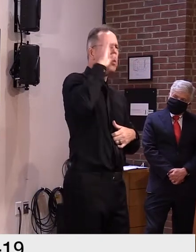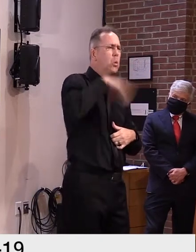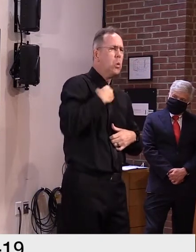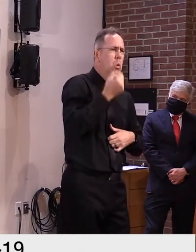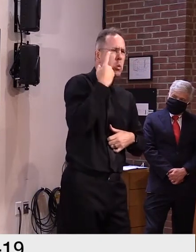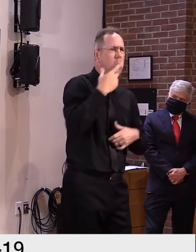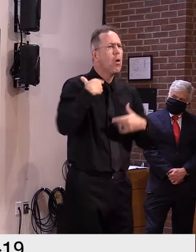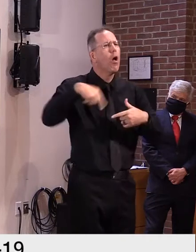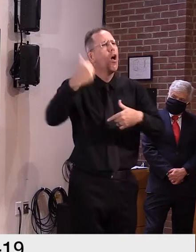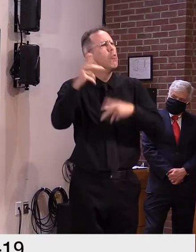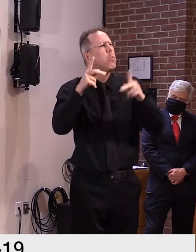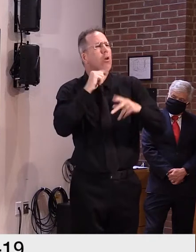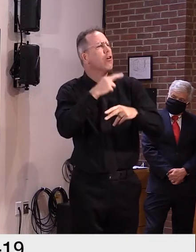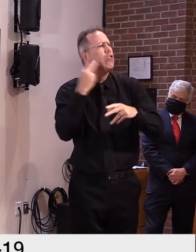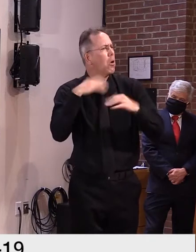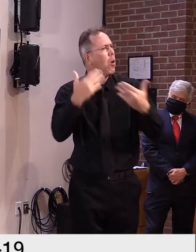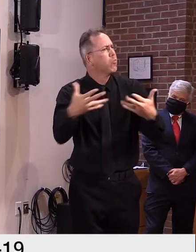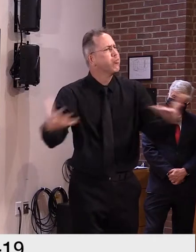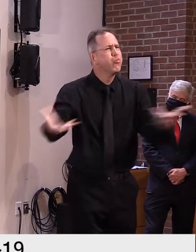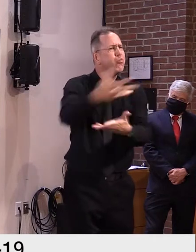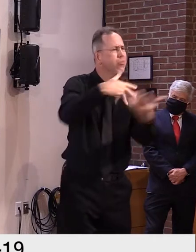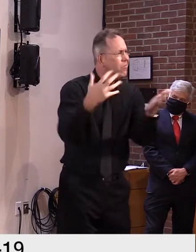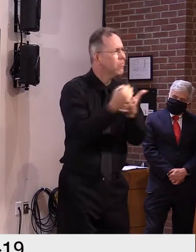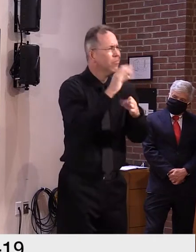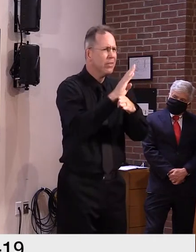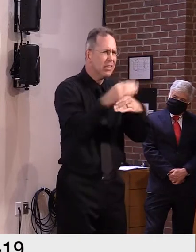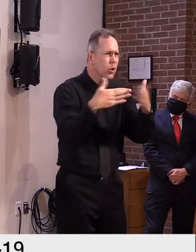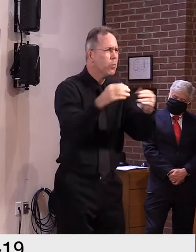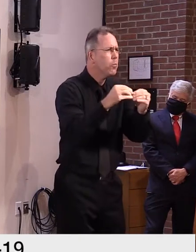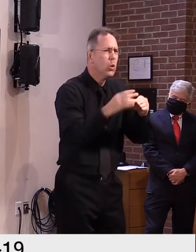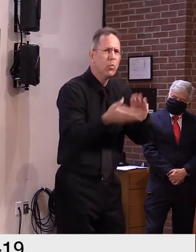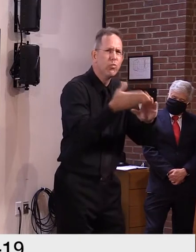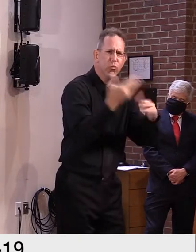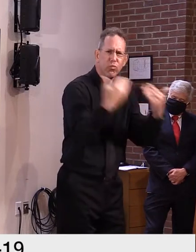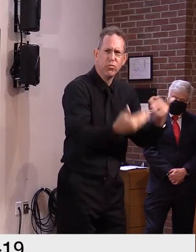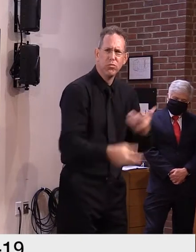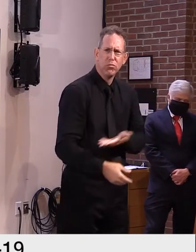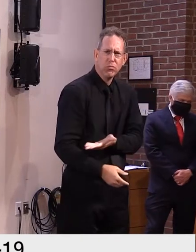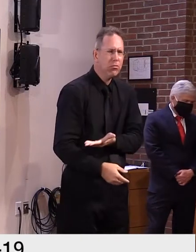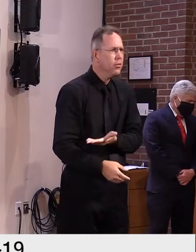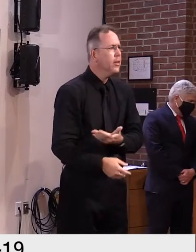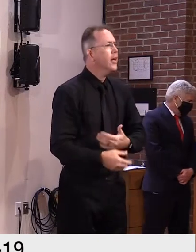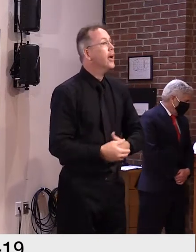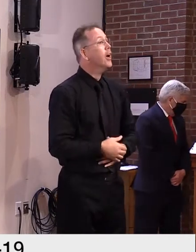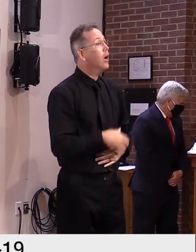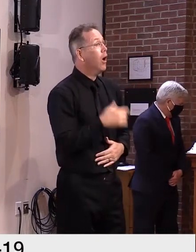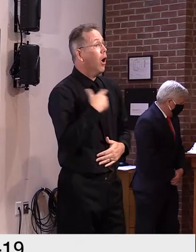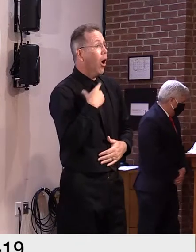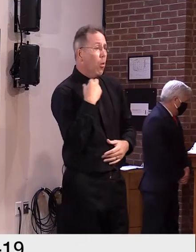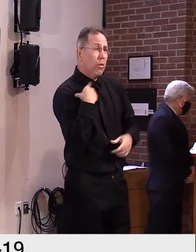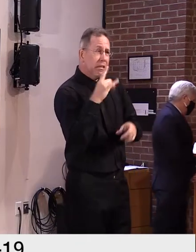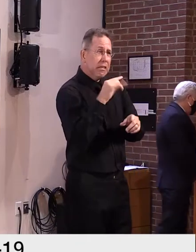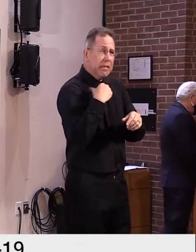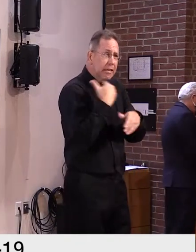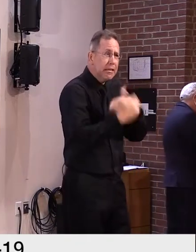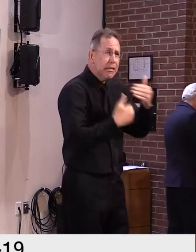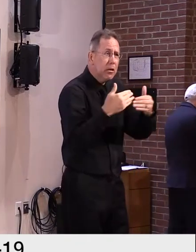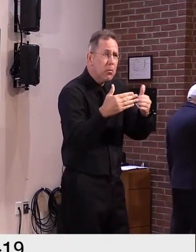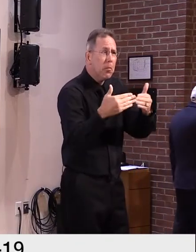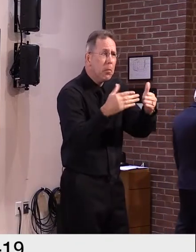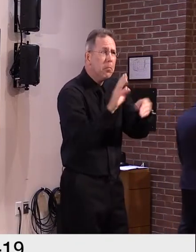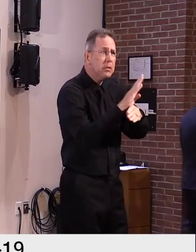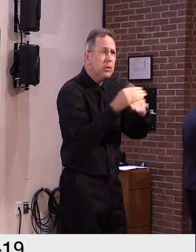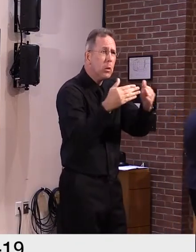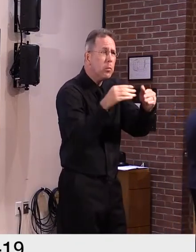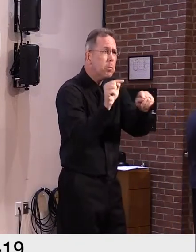Well, you know, we've opened the spigot a great deal over the last few months. There's not too many other opportunities